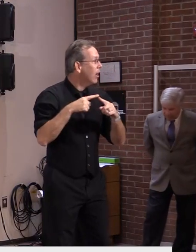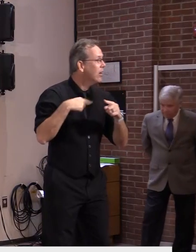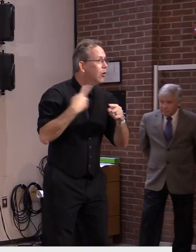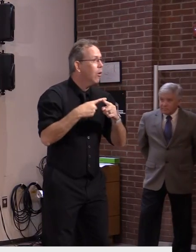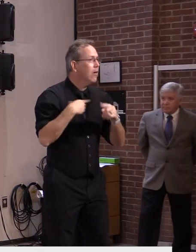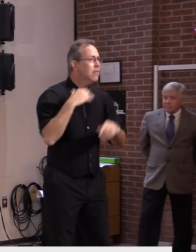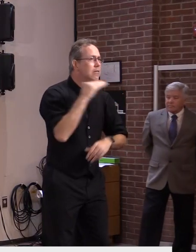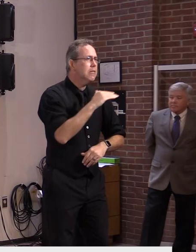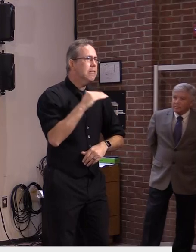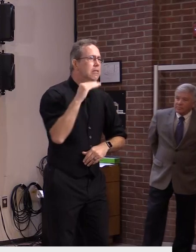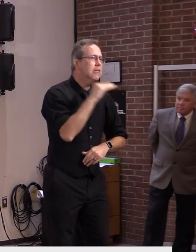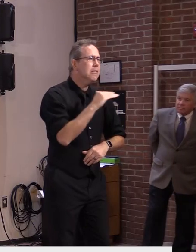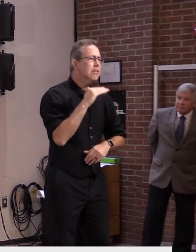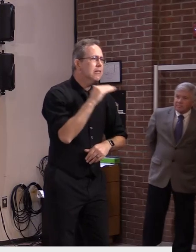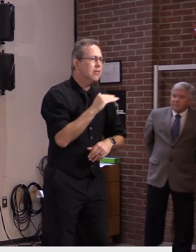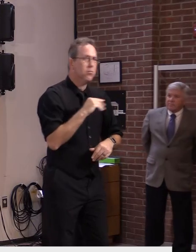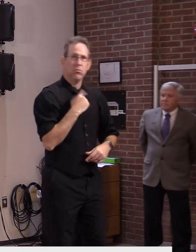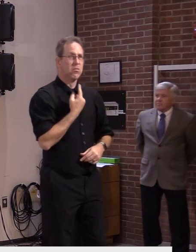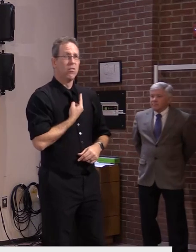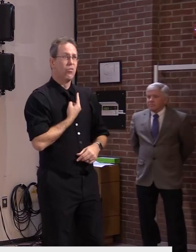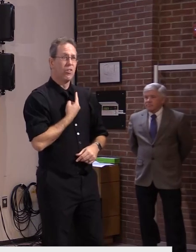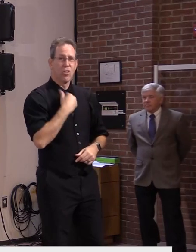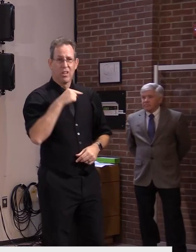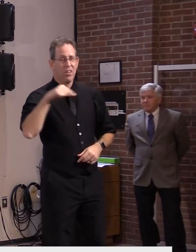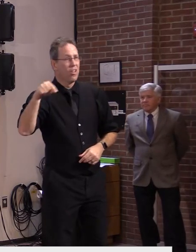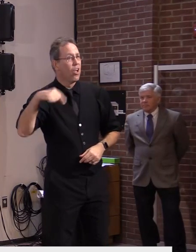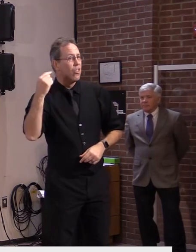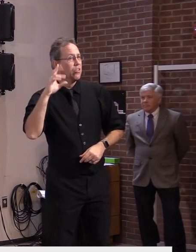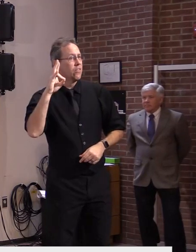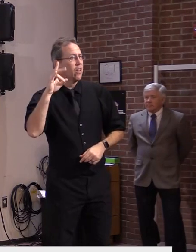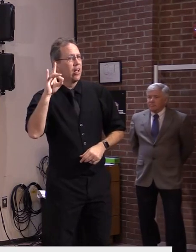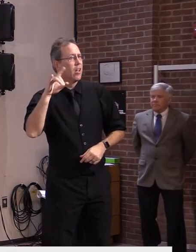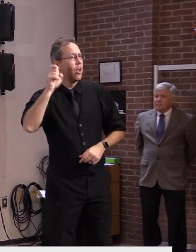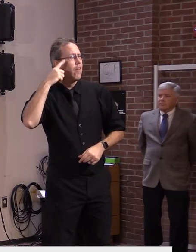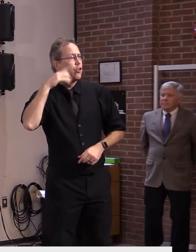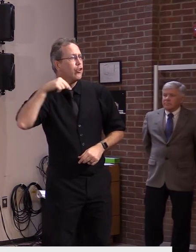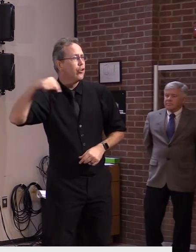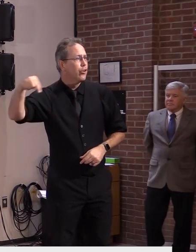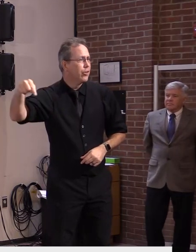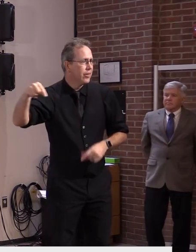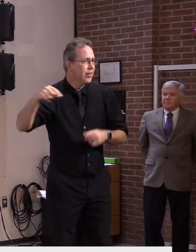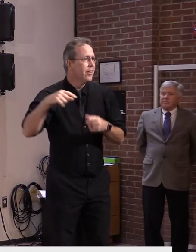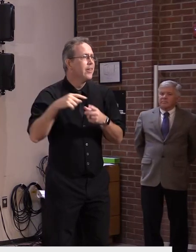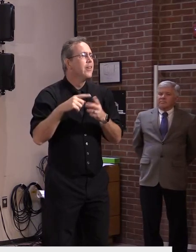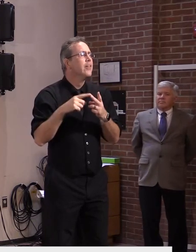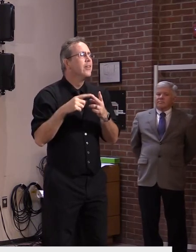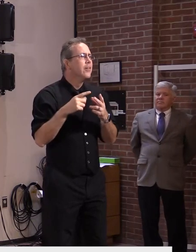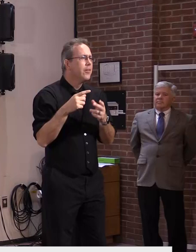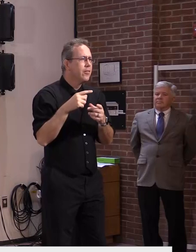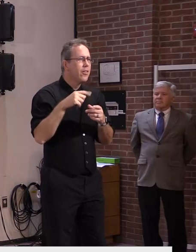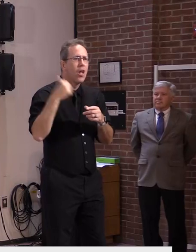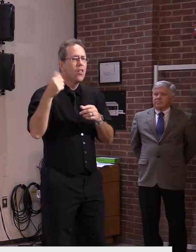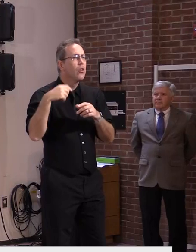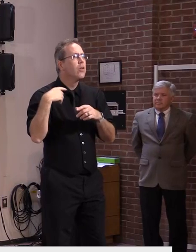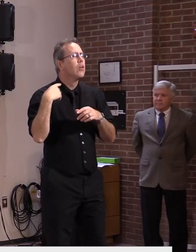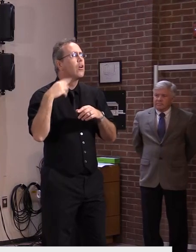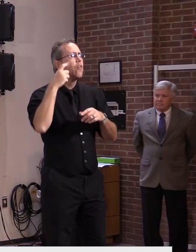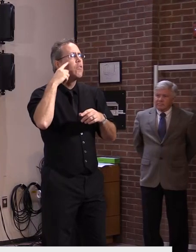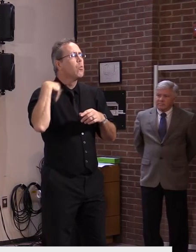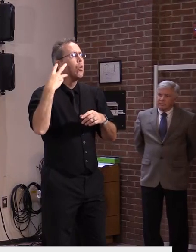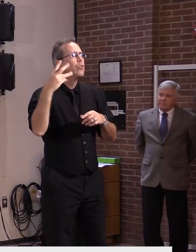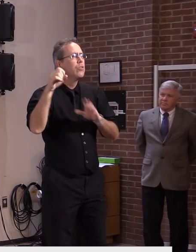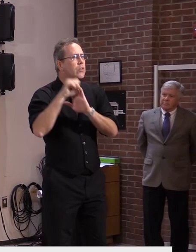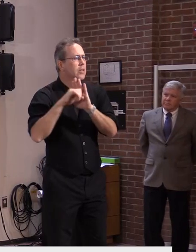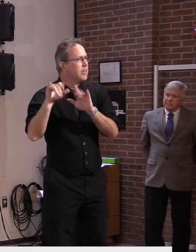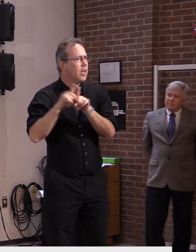9 other governors. Governor Inslee from Washington was the one that who brought it up today, asking pointedly, when are we going to